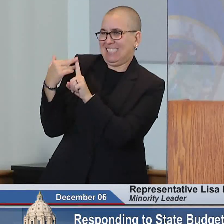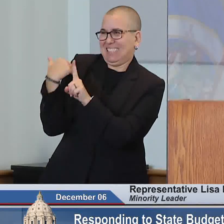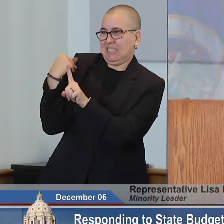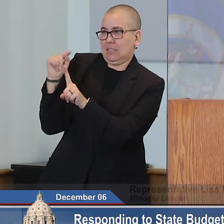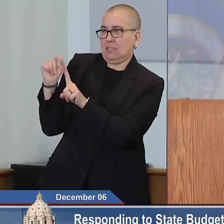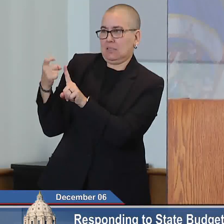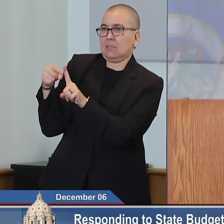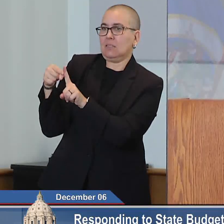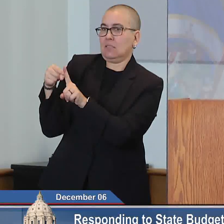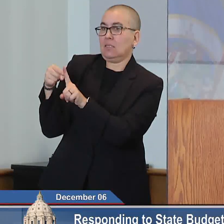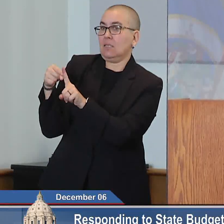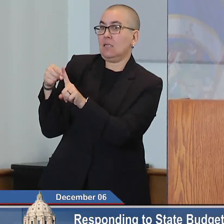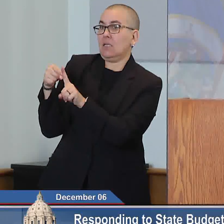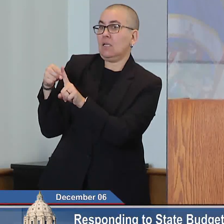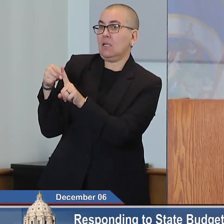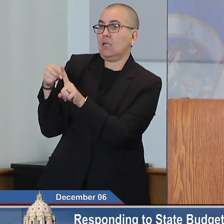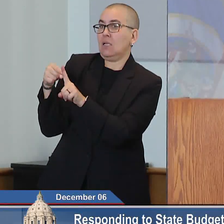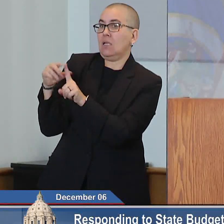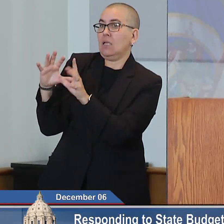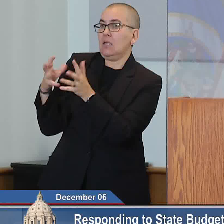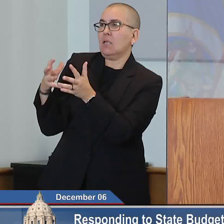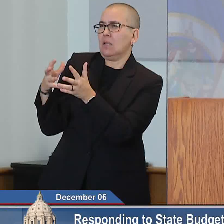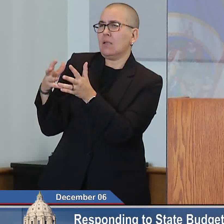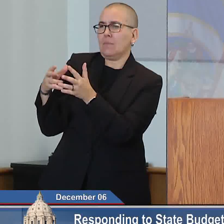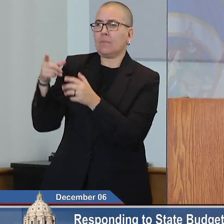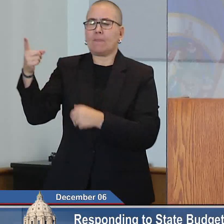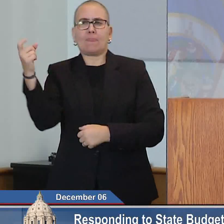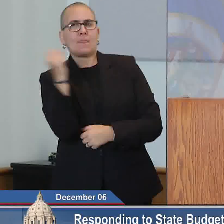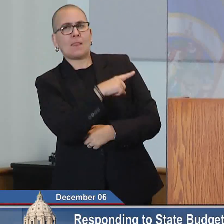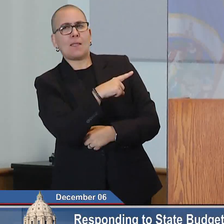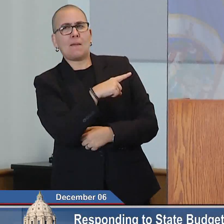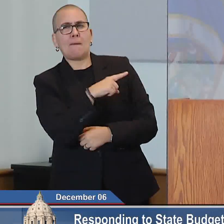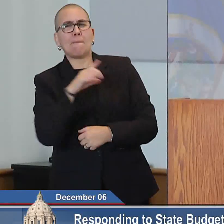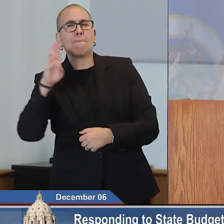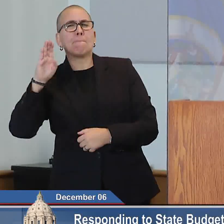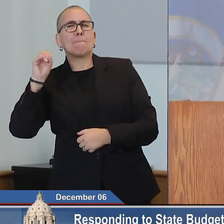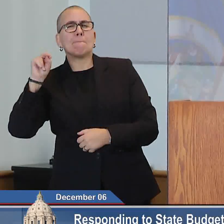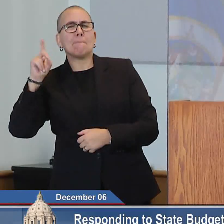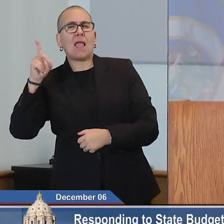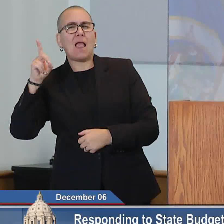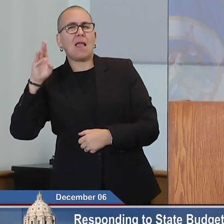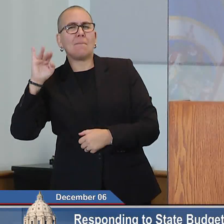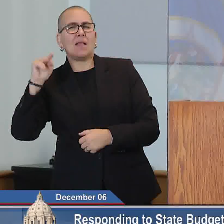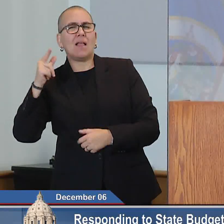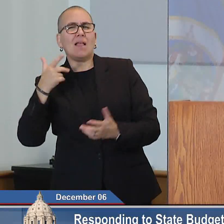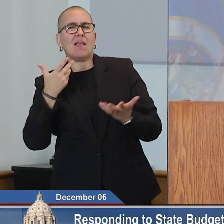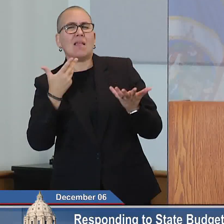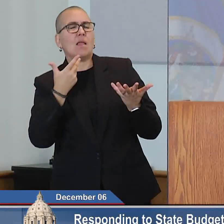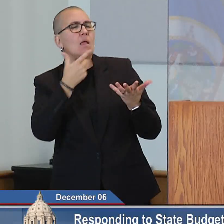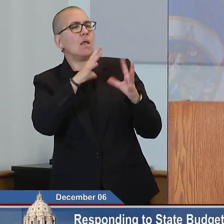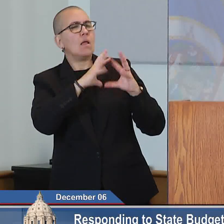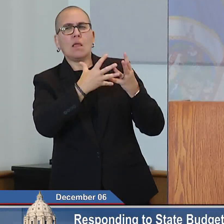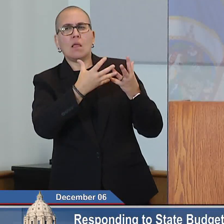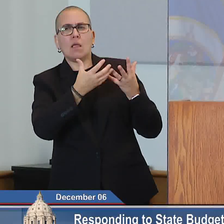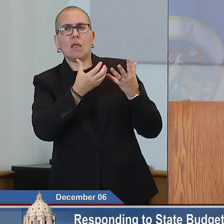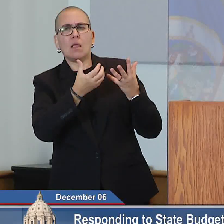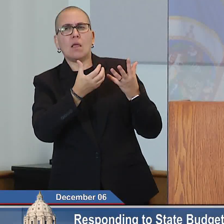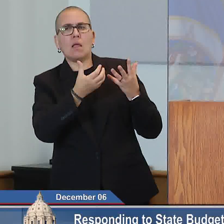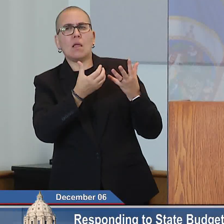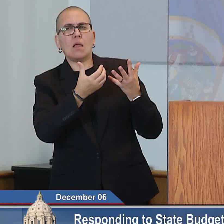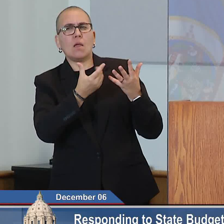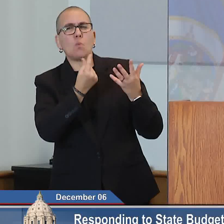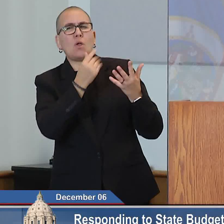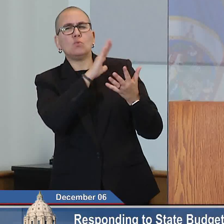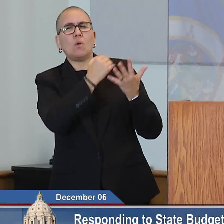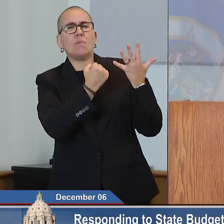What about a bonding bill? Do you have a sense of what kind of size your caucus might be open to? Are there priorities or spending proposals